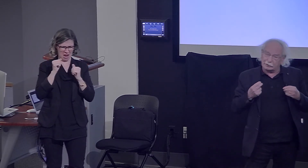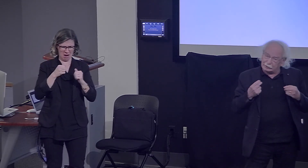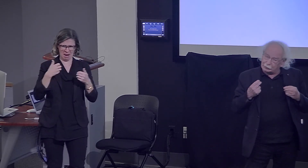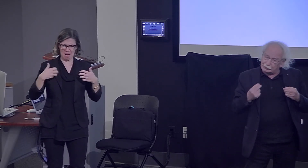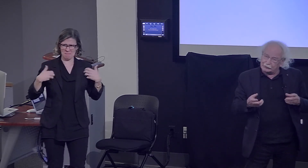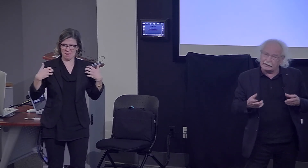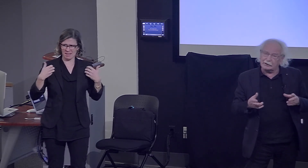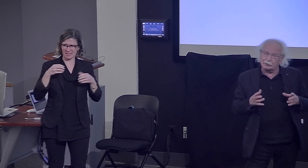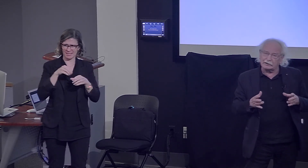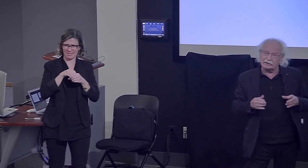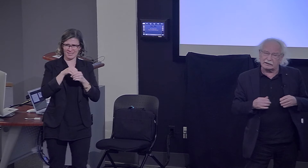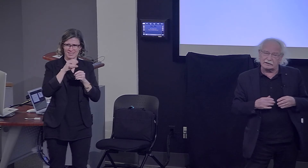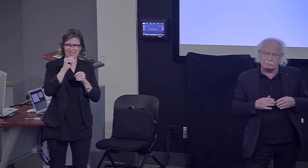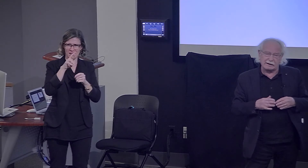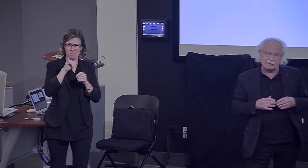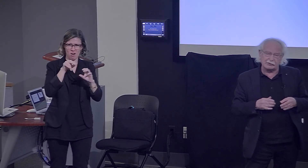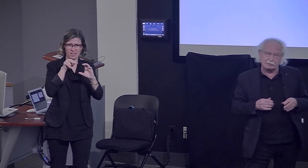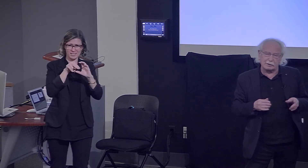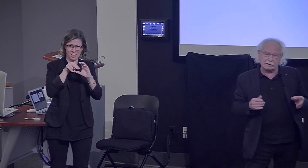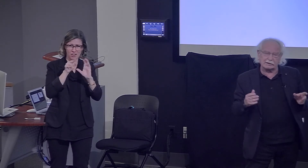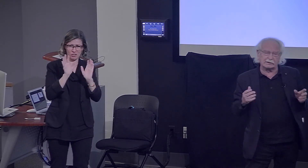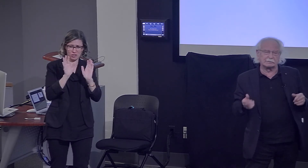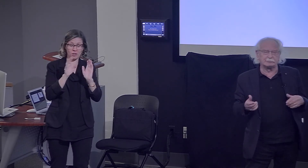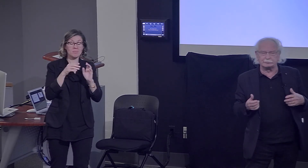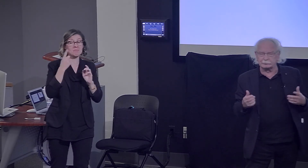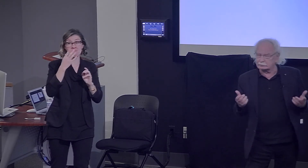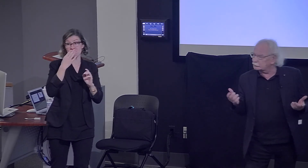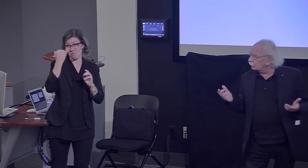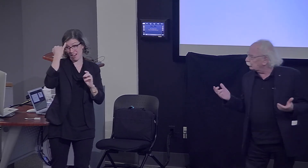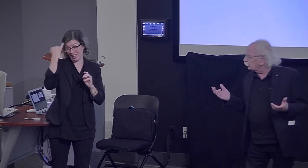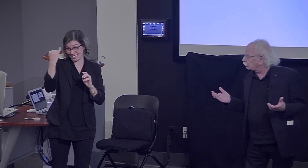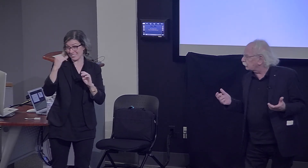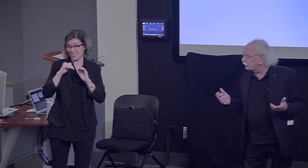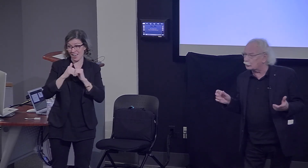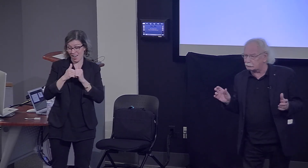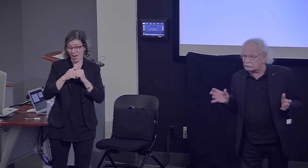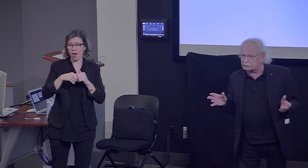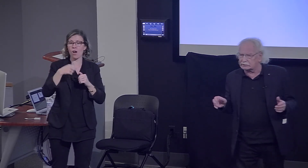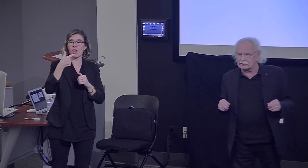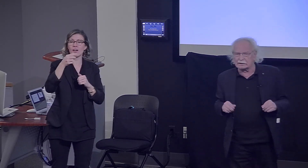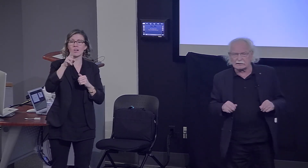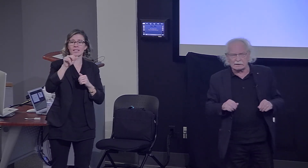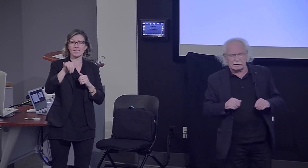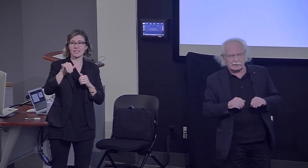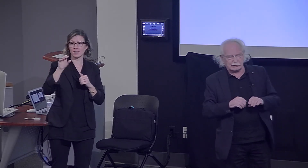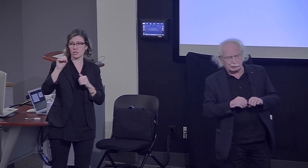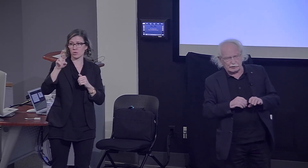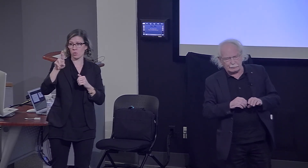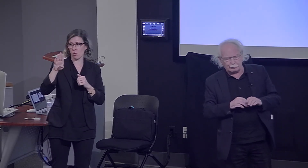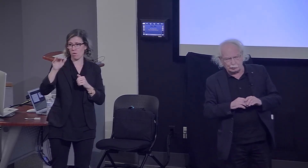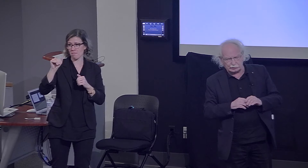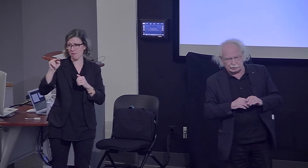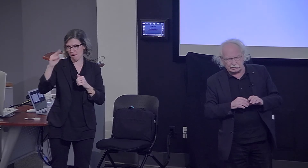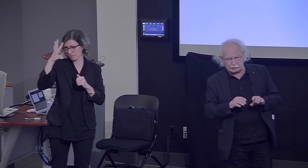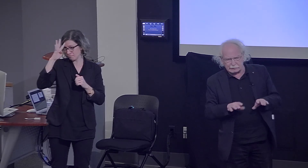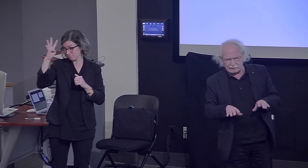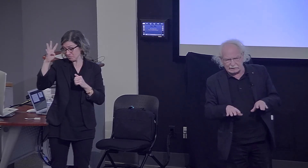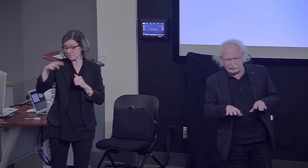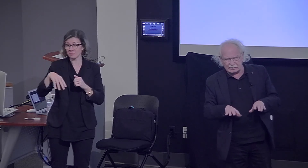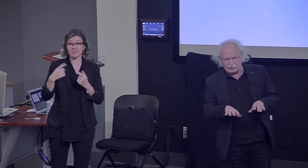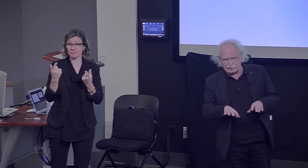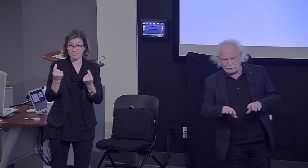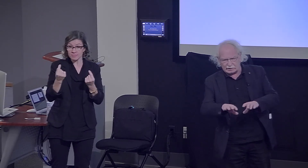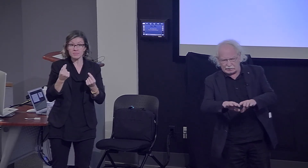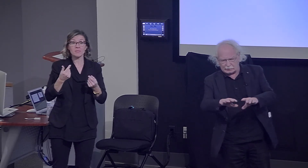So it was a very good idea in Belgium by Guy Orban. So they put the